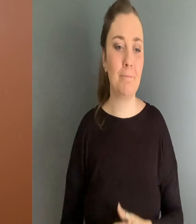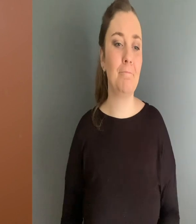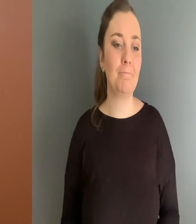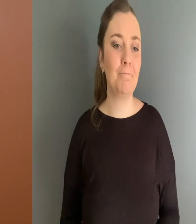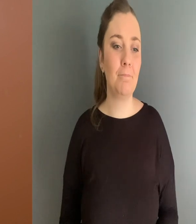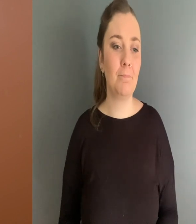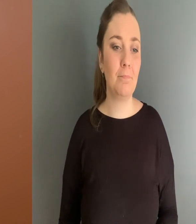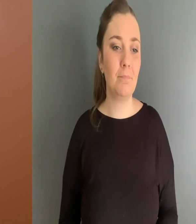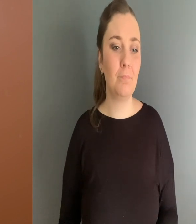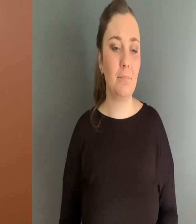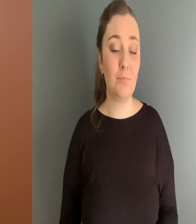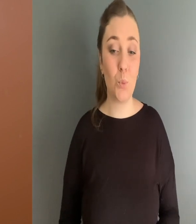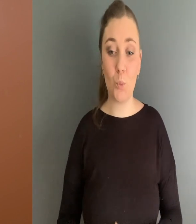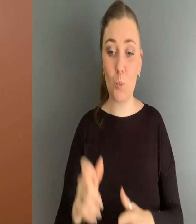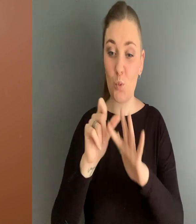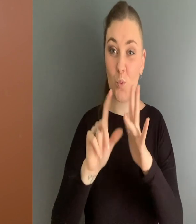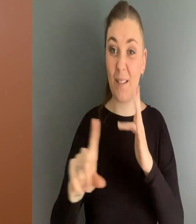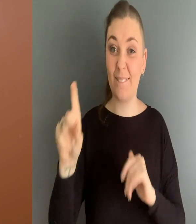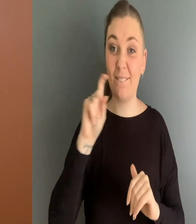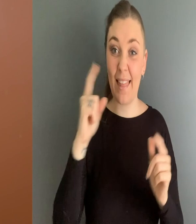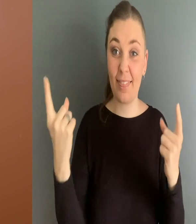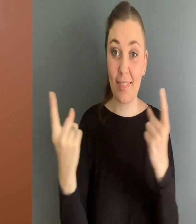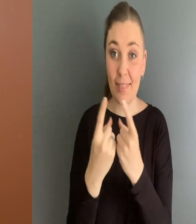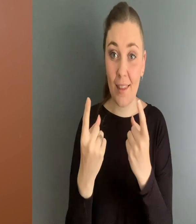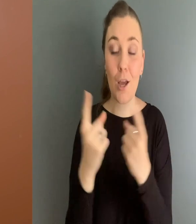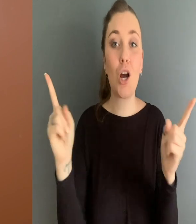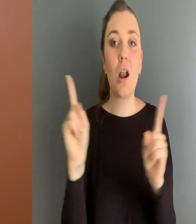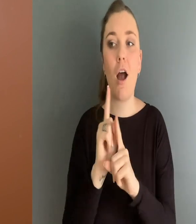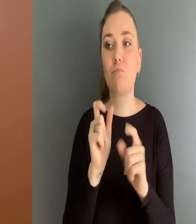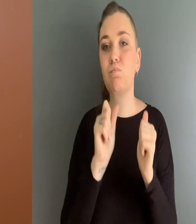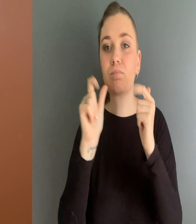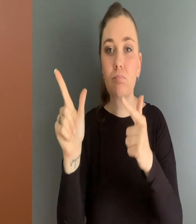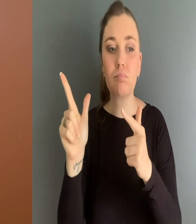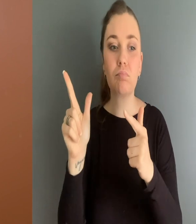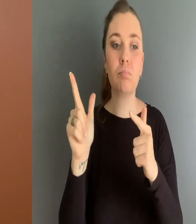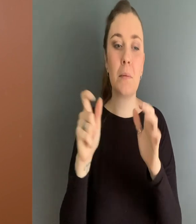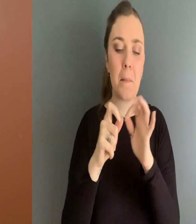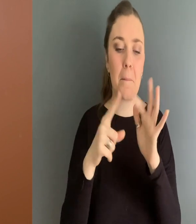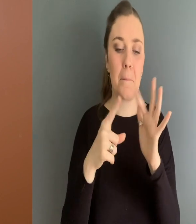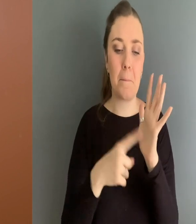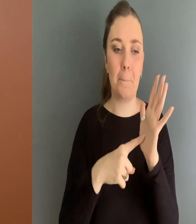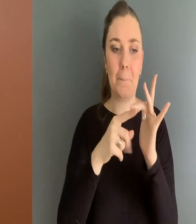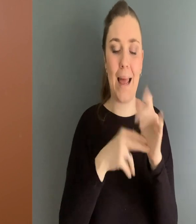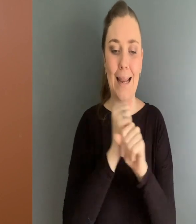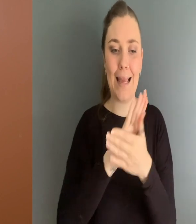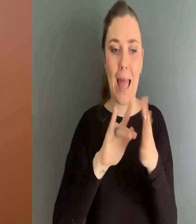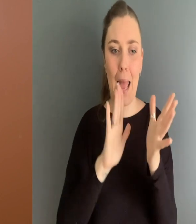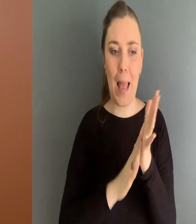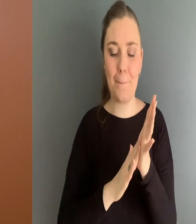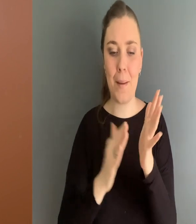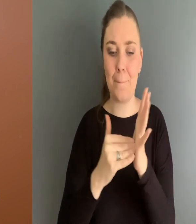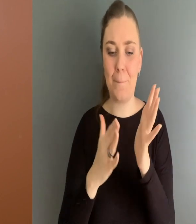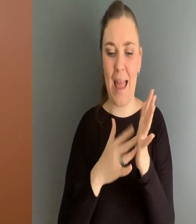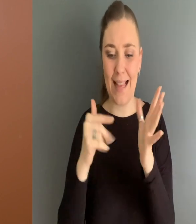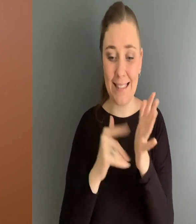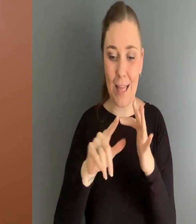do some fun things like go to bellingham maze and aussie world